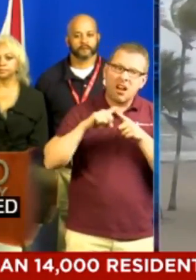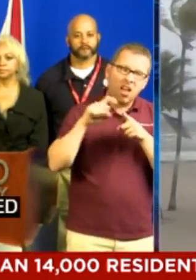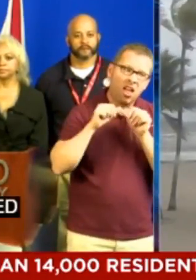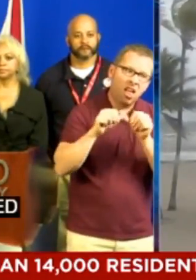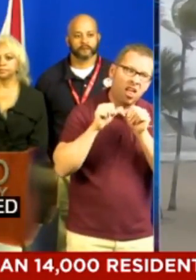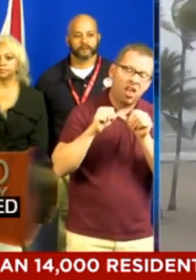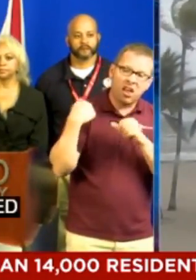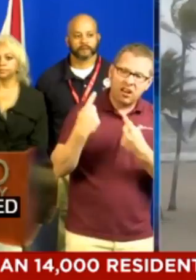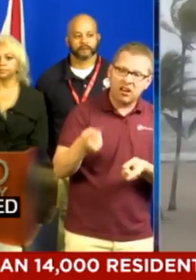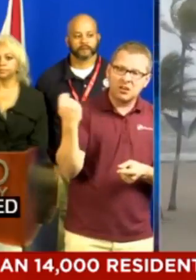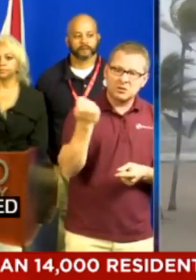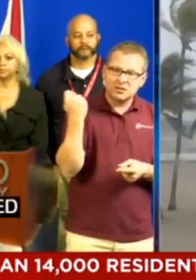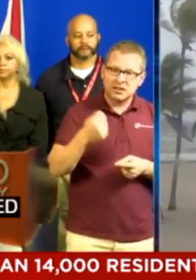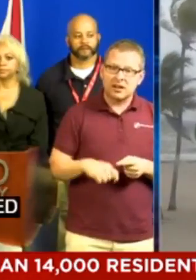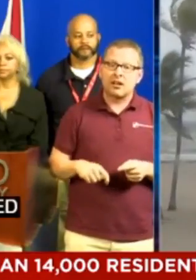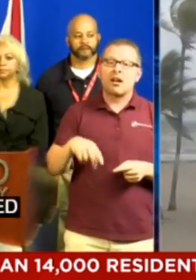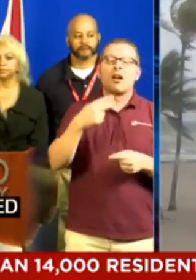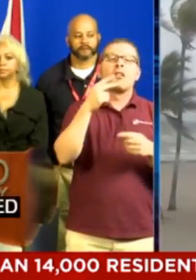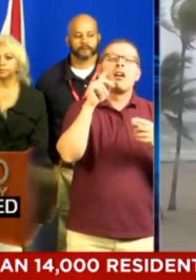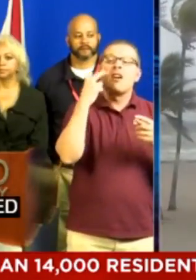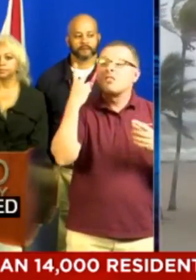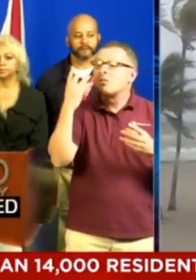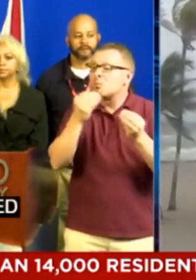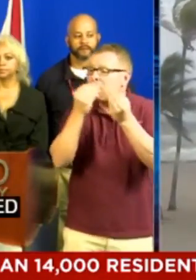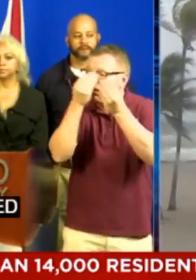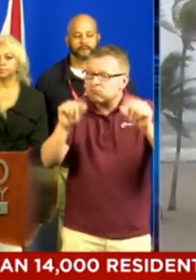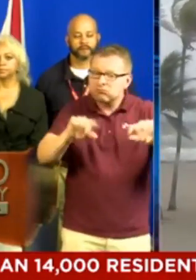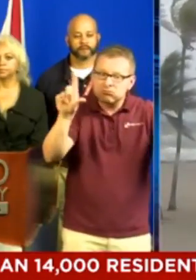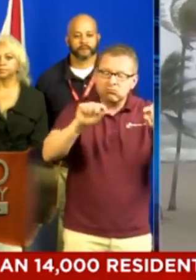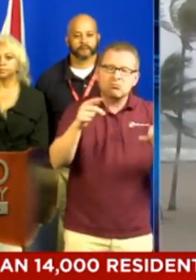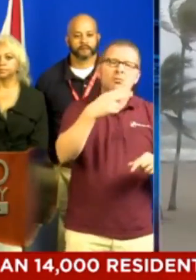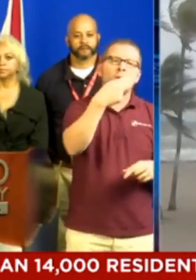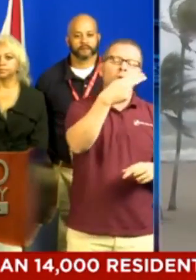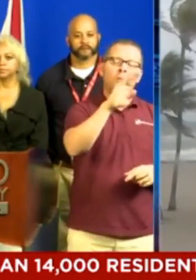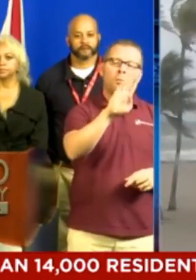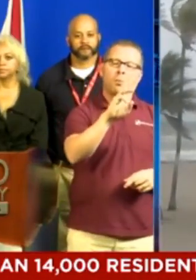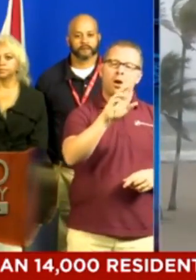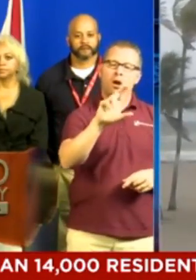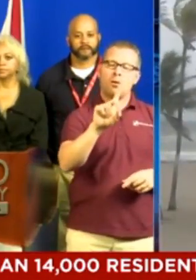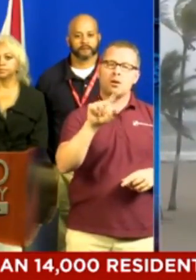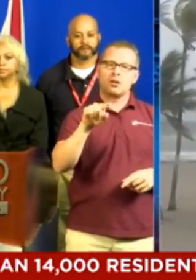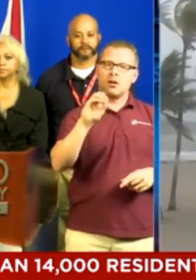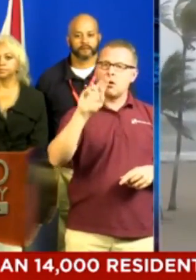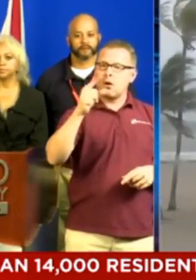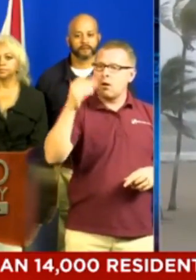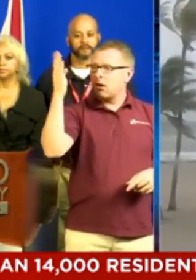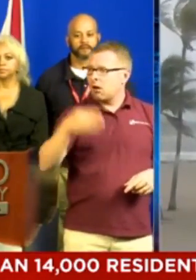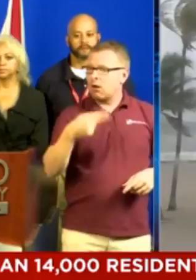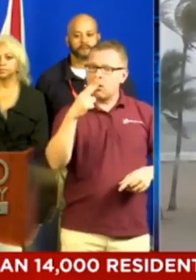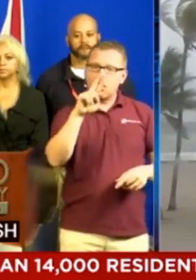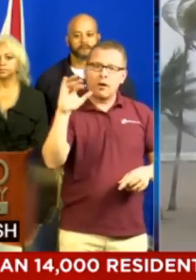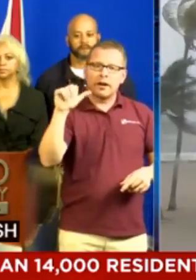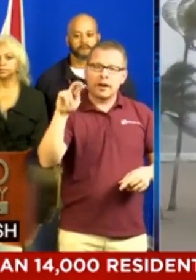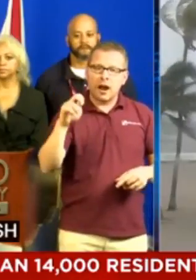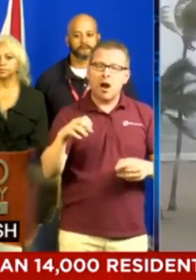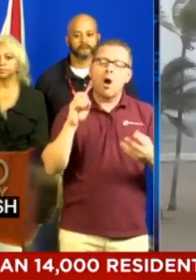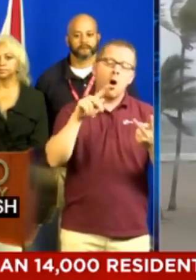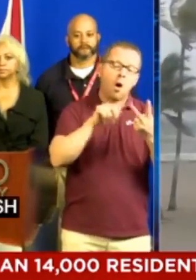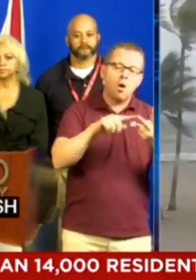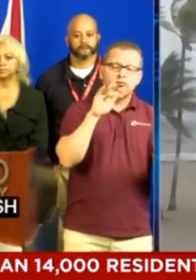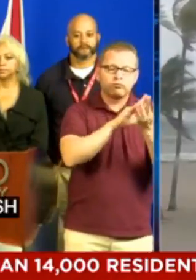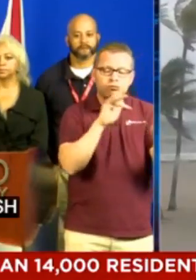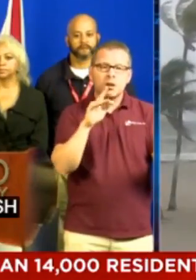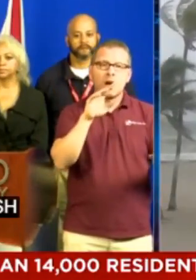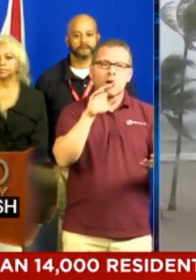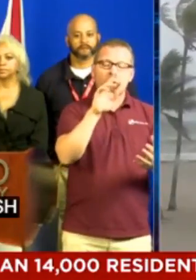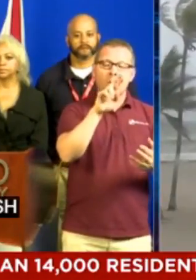broward.org/hurricane or Twitter @ReadyBroward or sign up for the Alert Broward text messaging system and we will keep you apprised of everything that's going